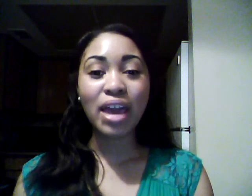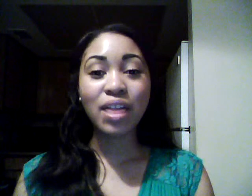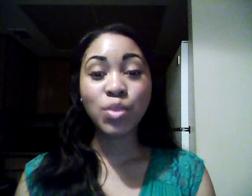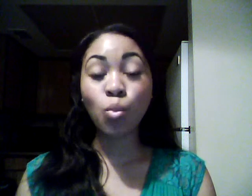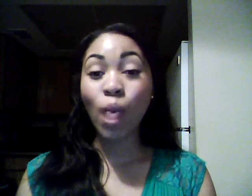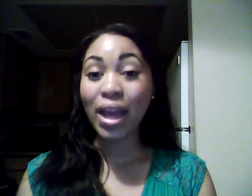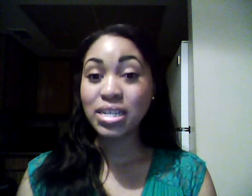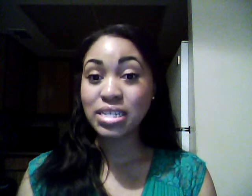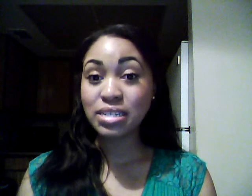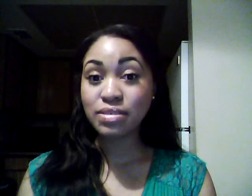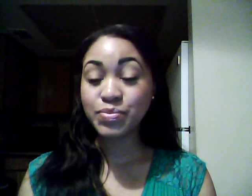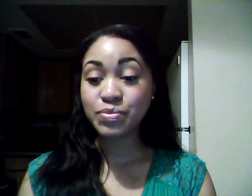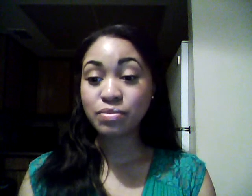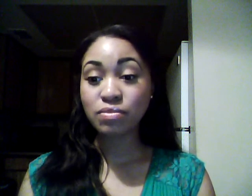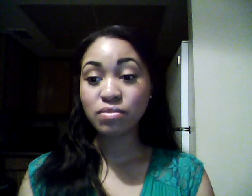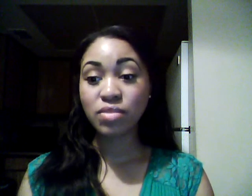Okay, and then white.